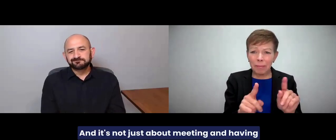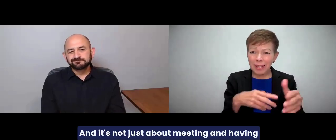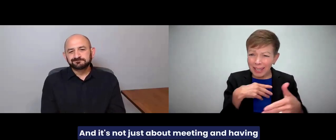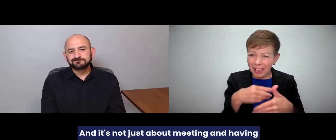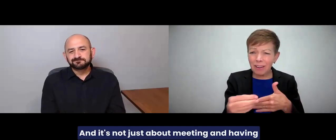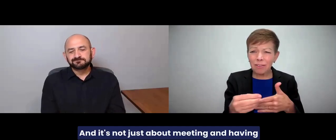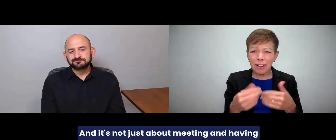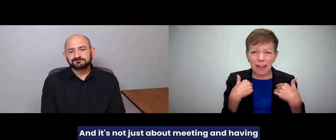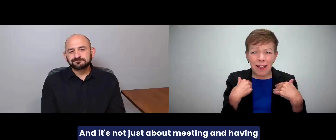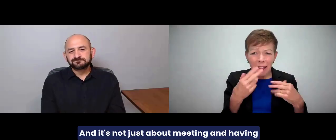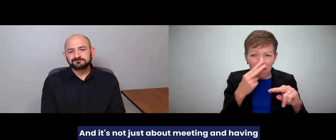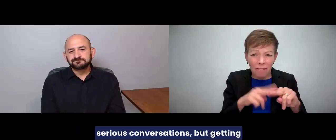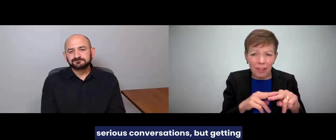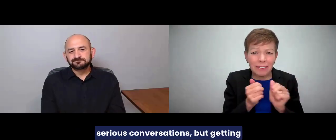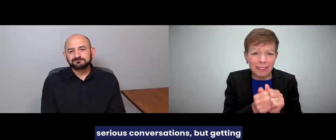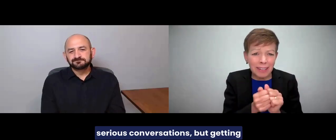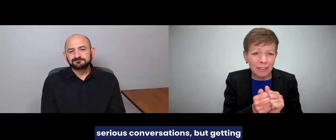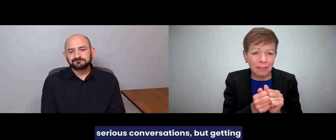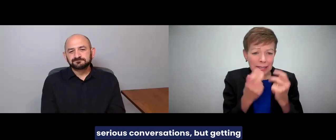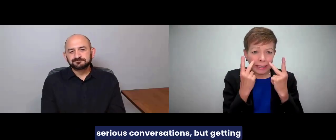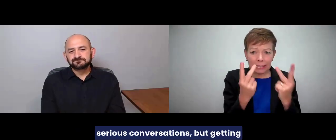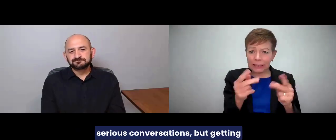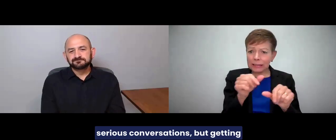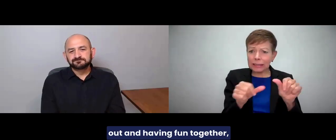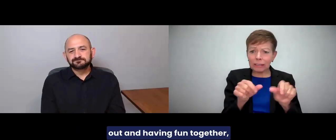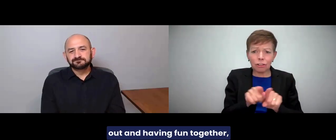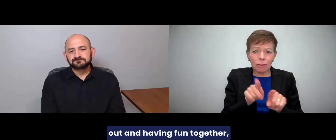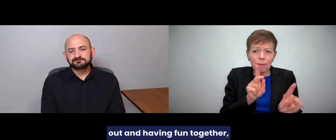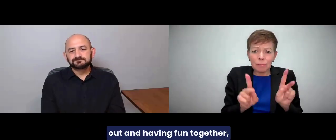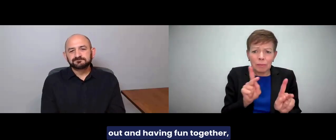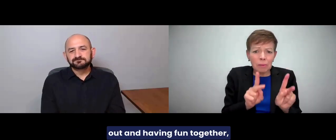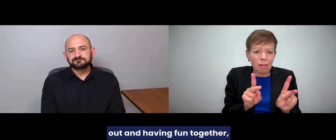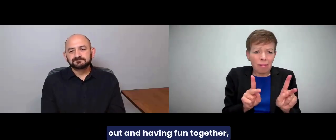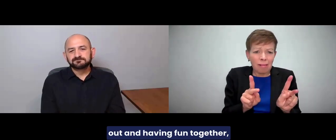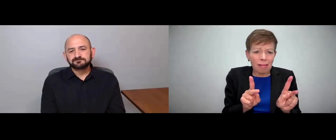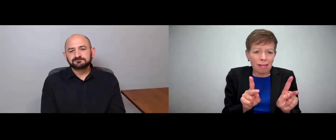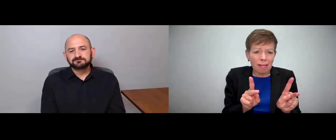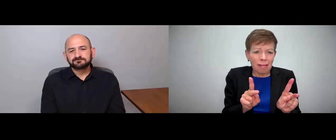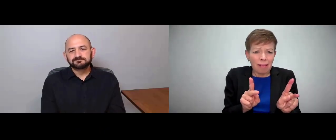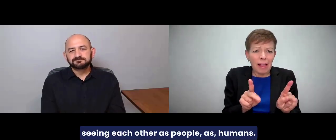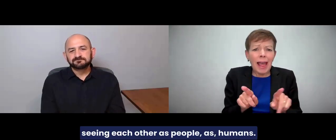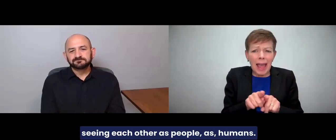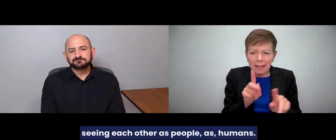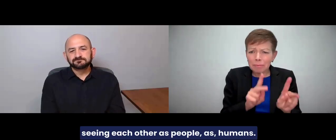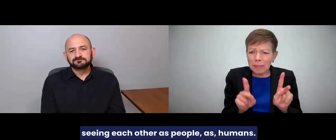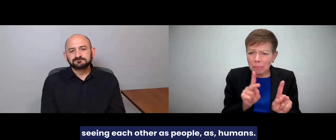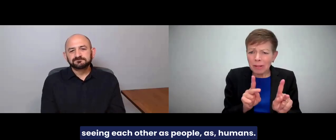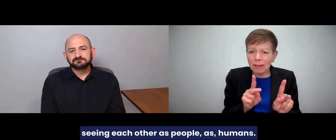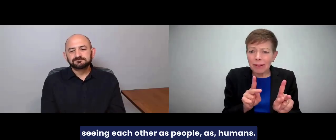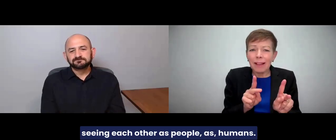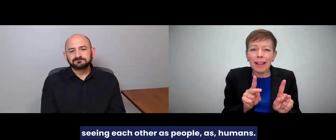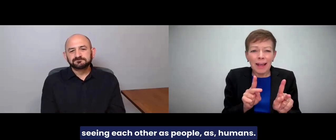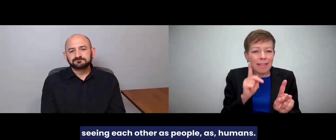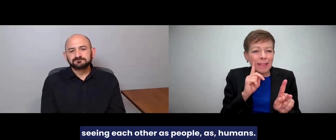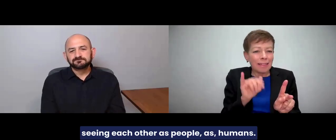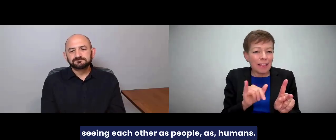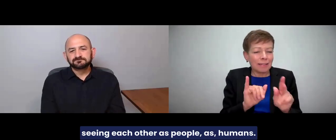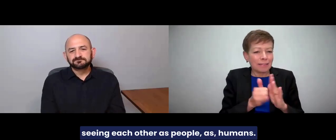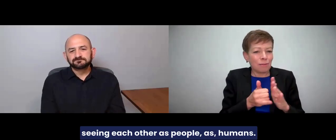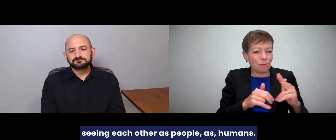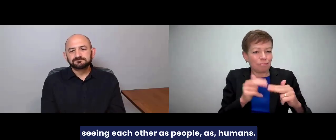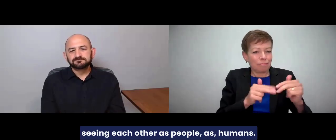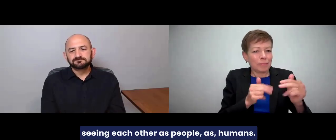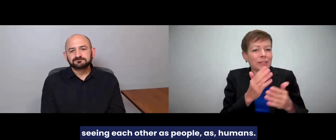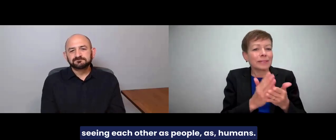it's not just about meeting and having serious conversations, but getting out and having fun together, seeing each other as people,